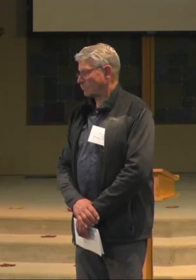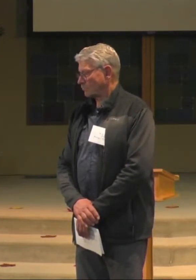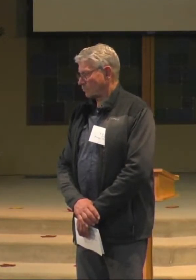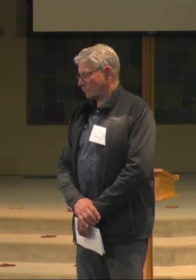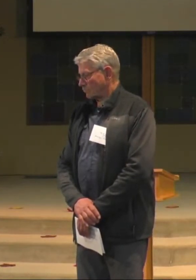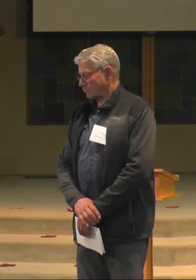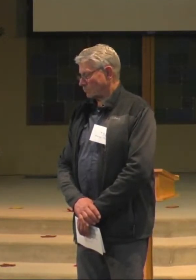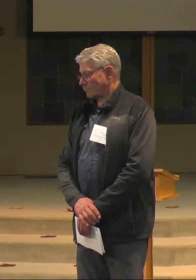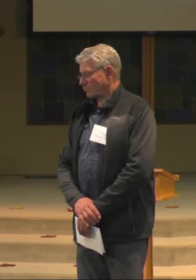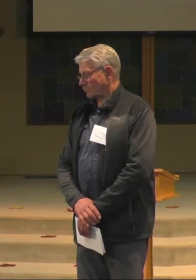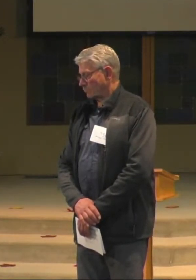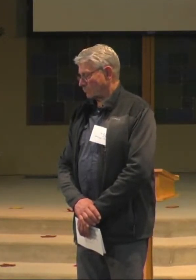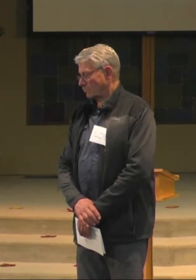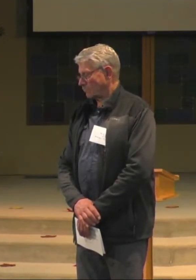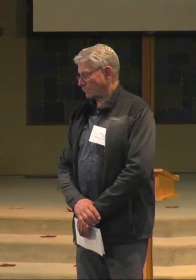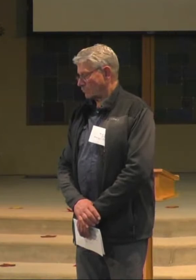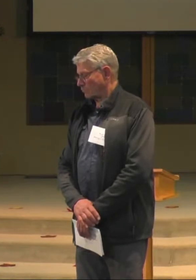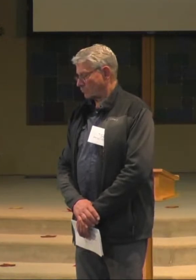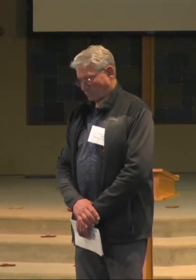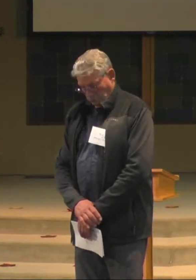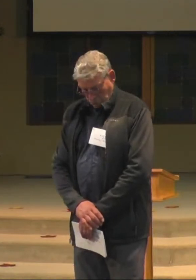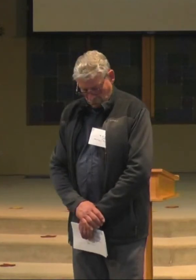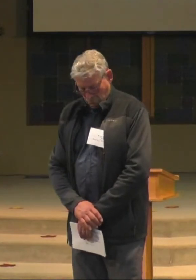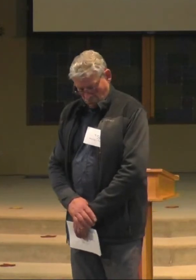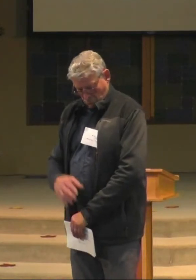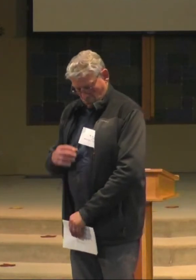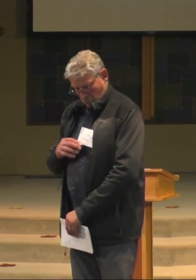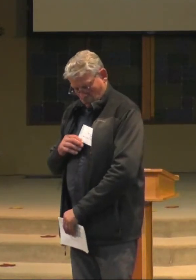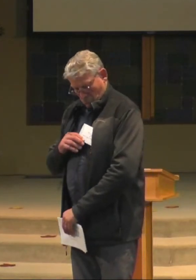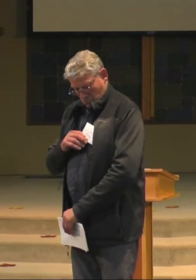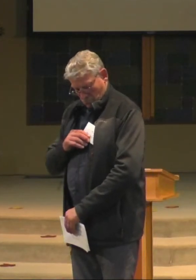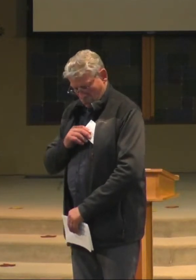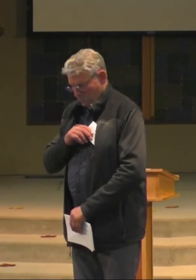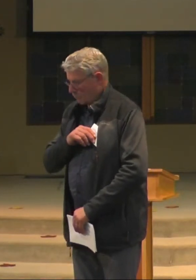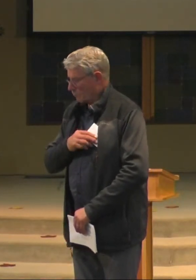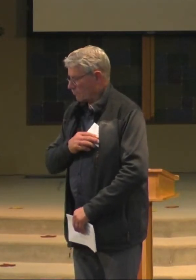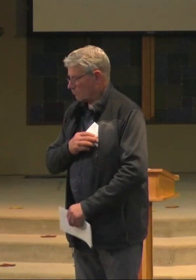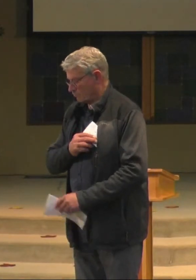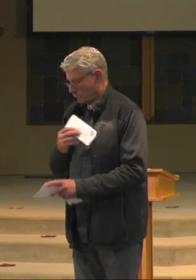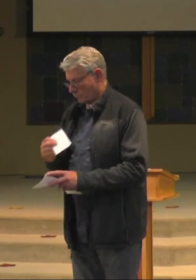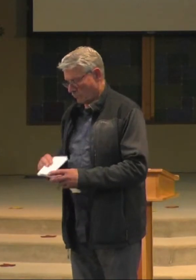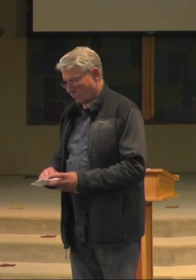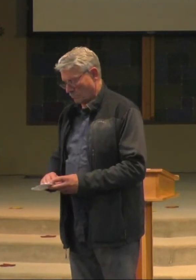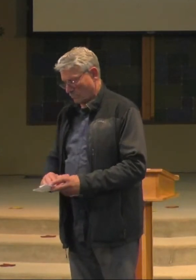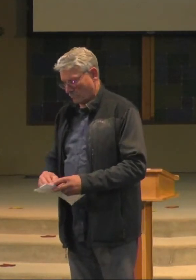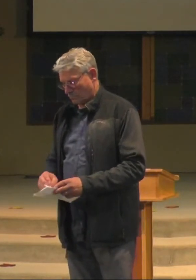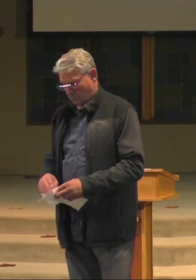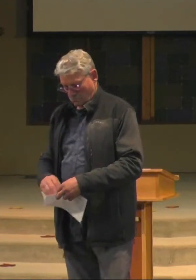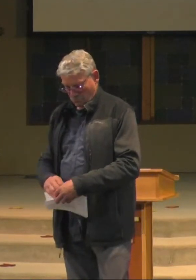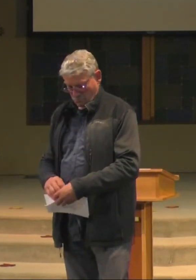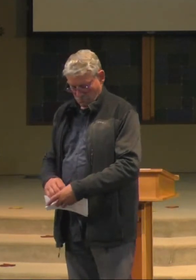all cultures and across languages. So that helps the words.